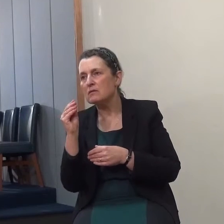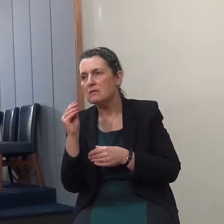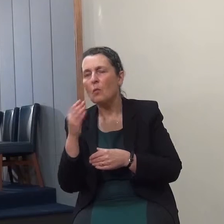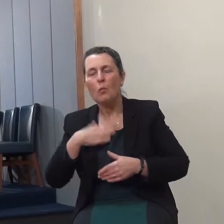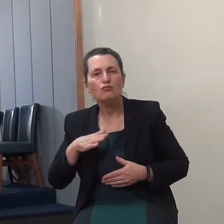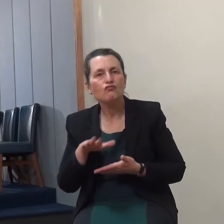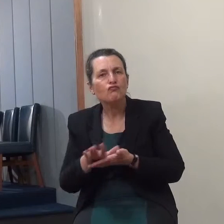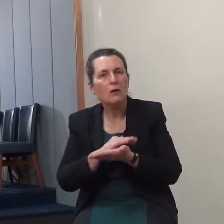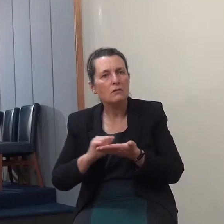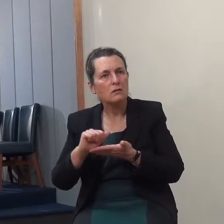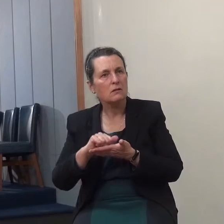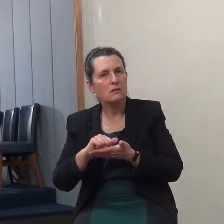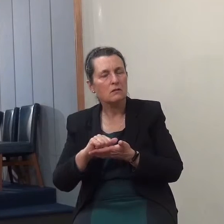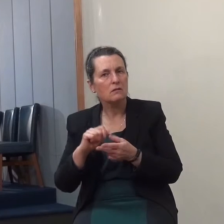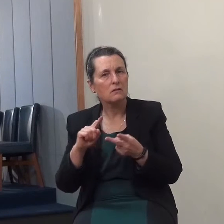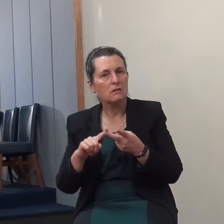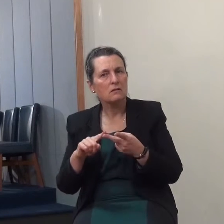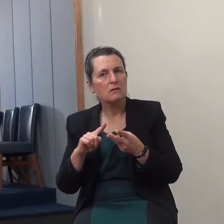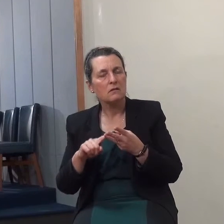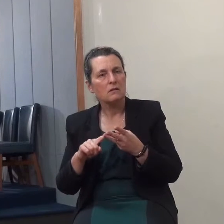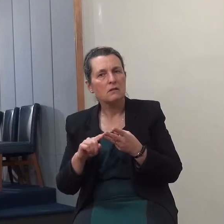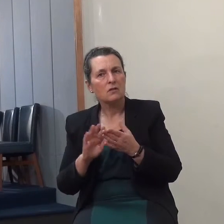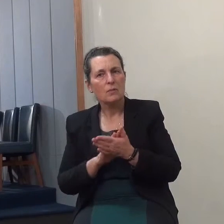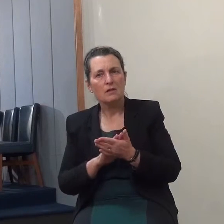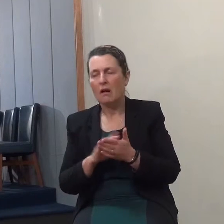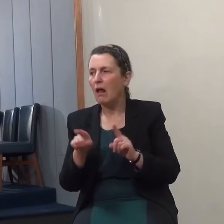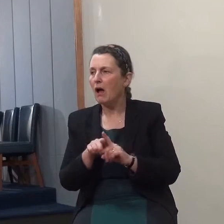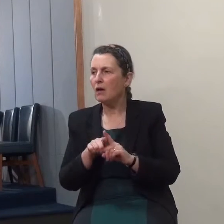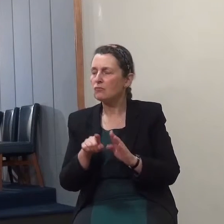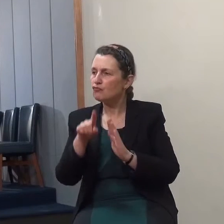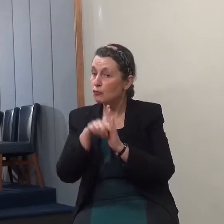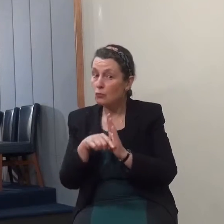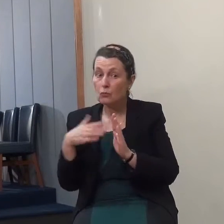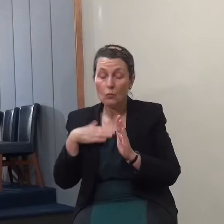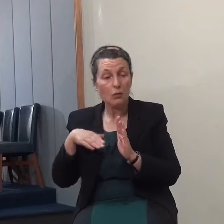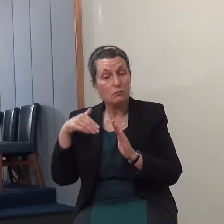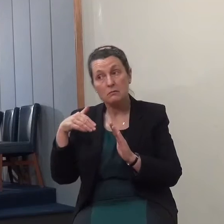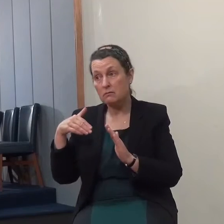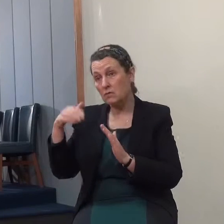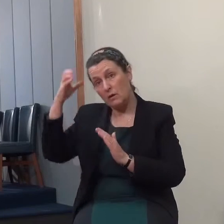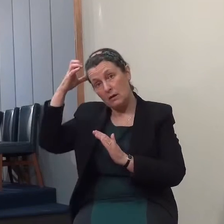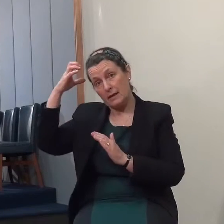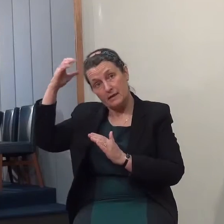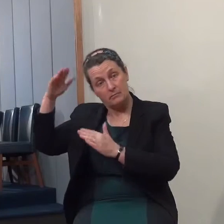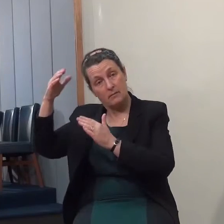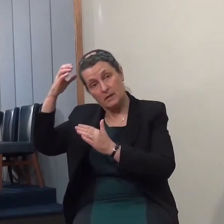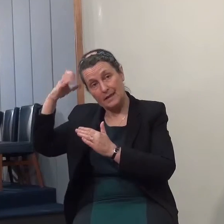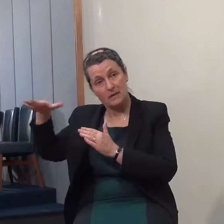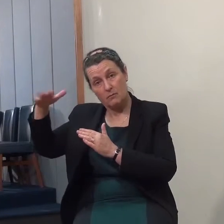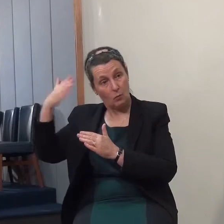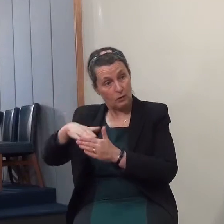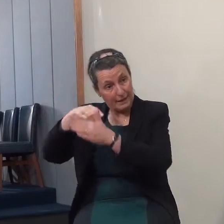after righteousness, that's those the entry terms into the kingdom of God. That's what the Holy